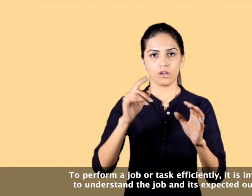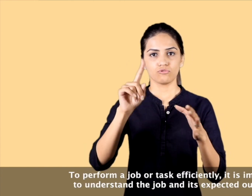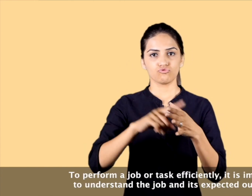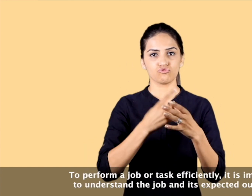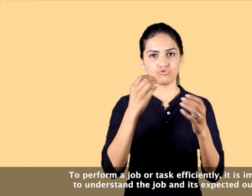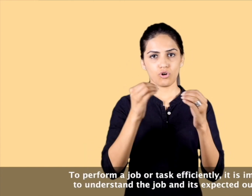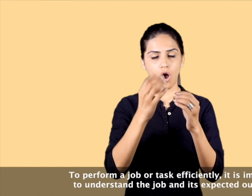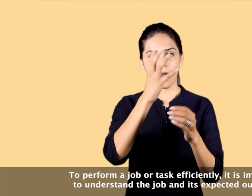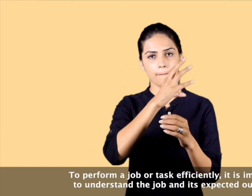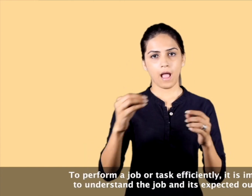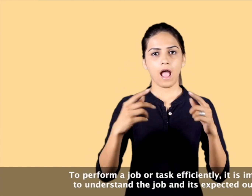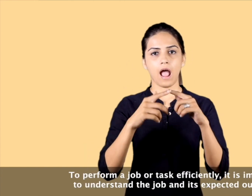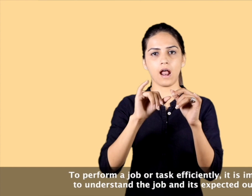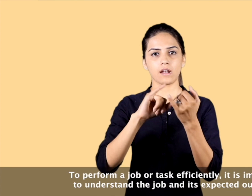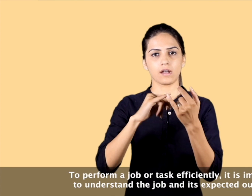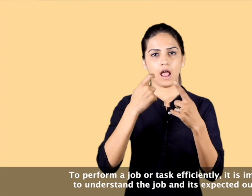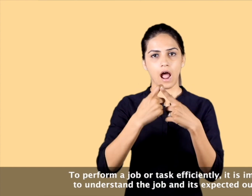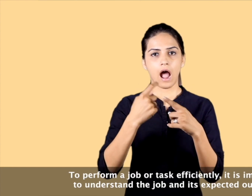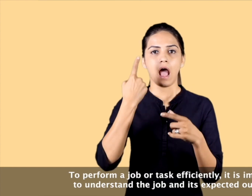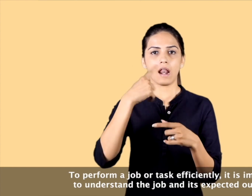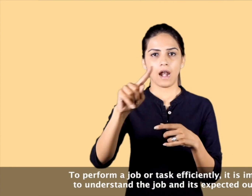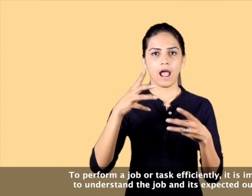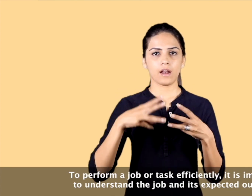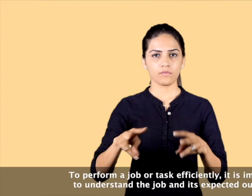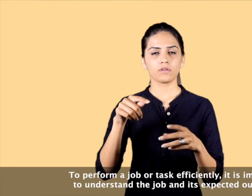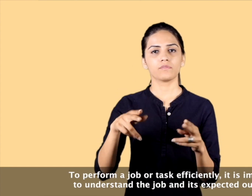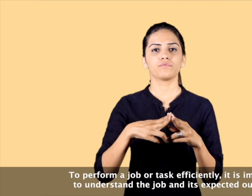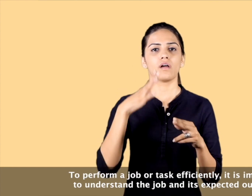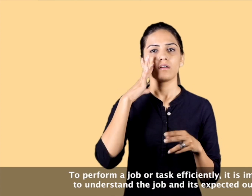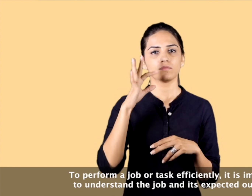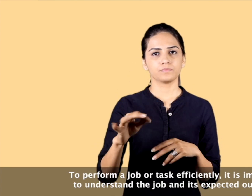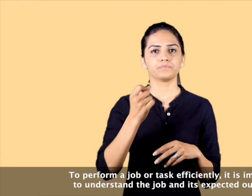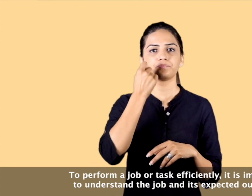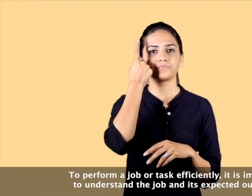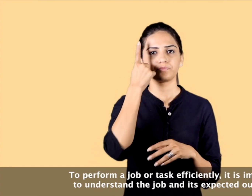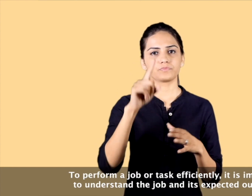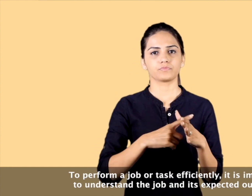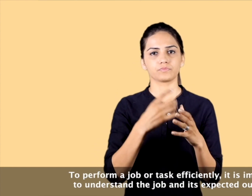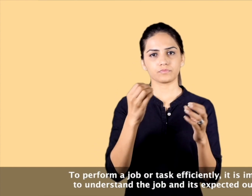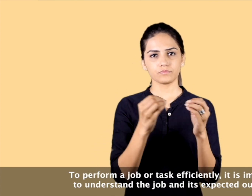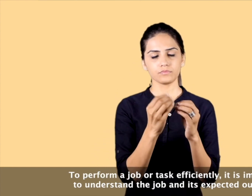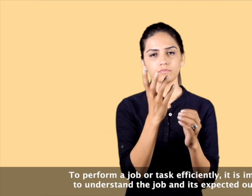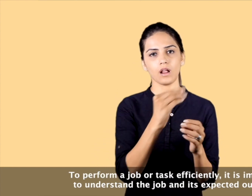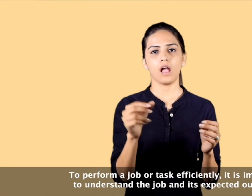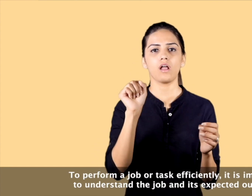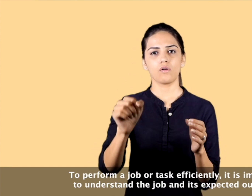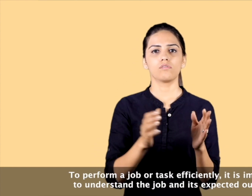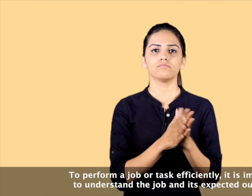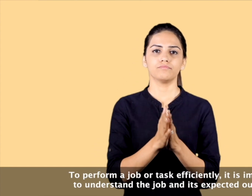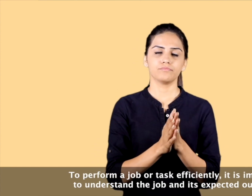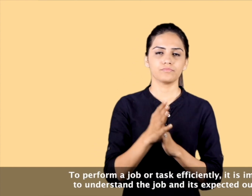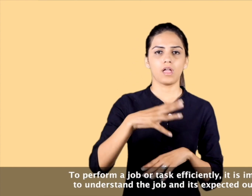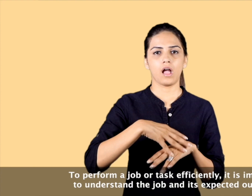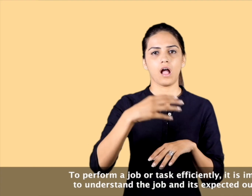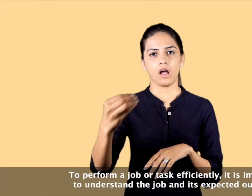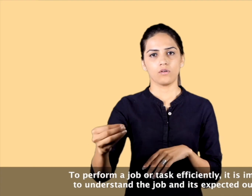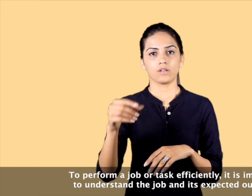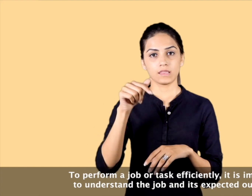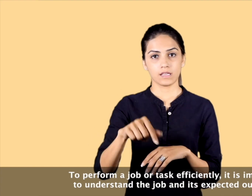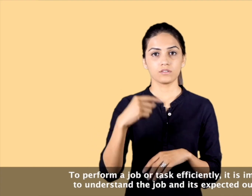To perform a job or task efficiently, it is important to understand the job and its expected